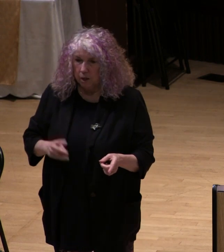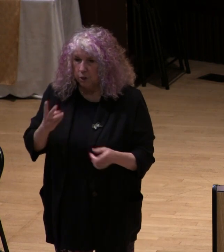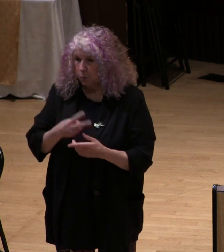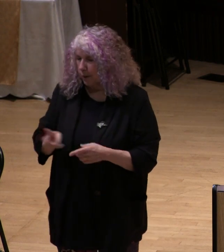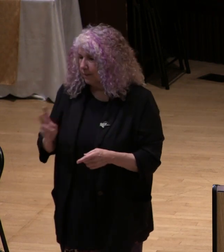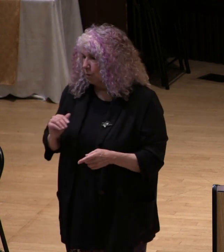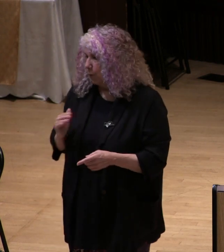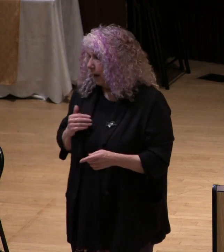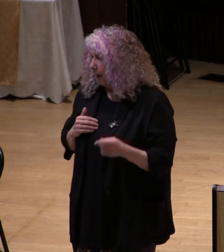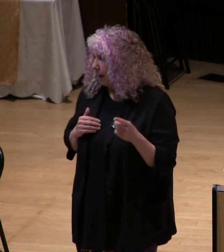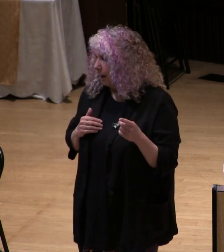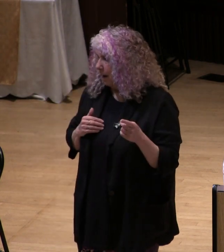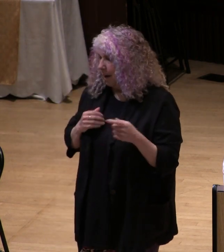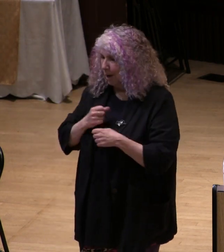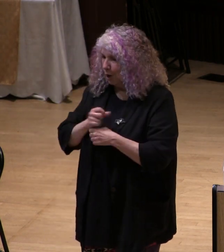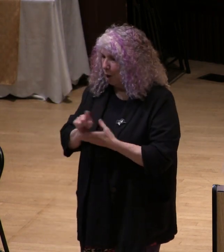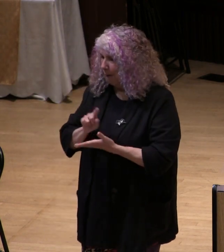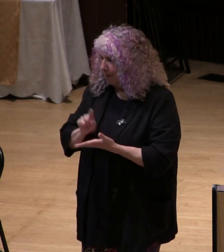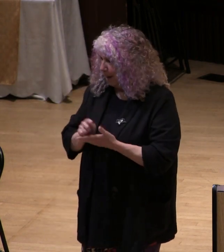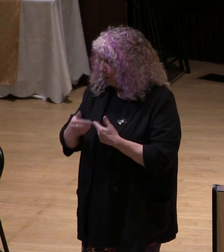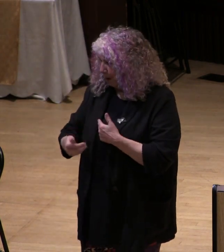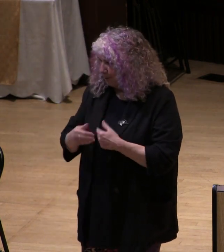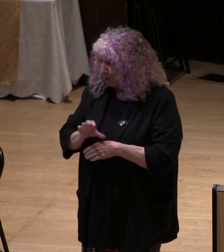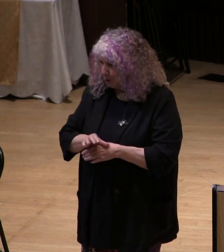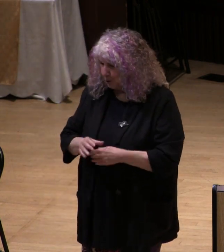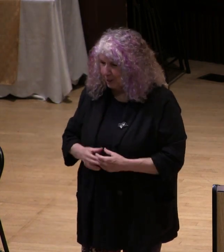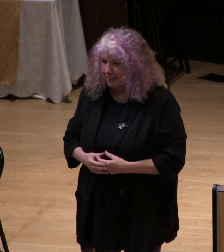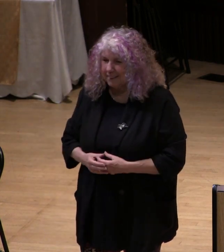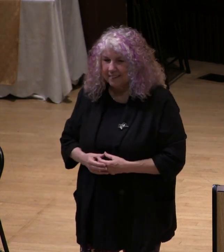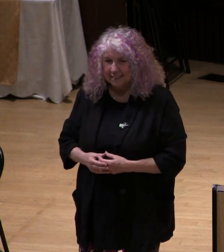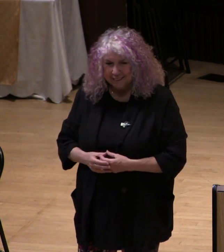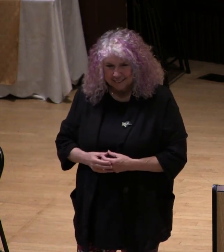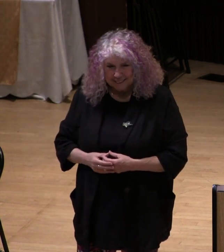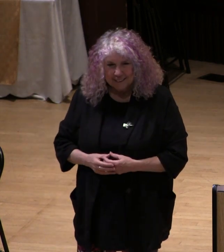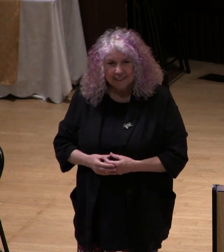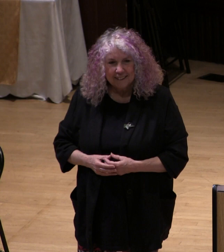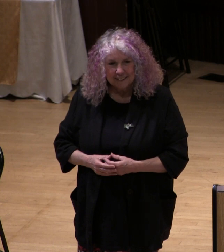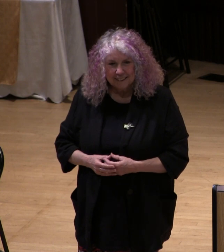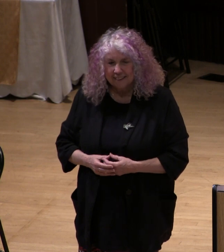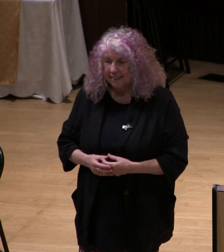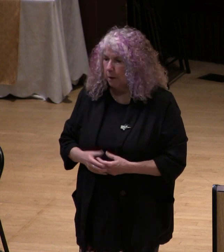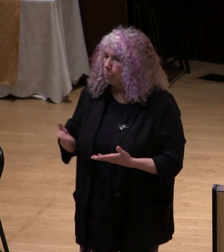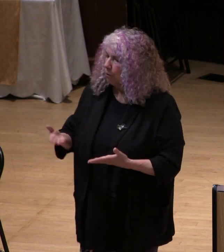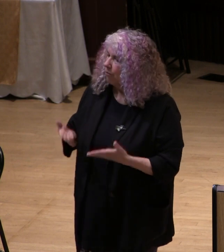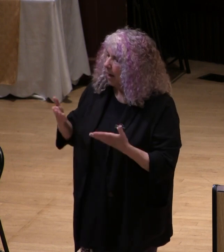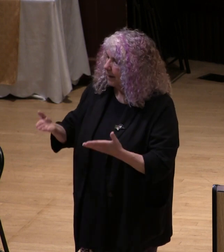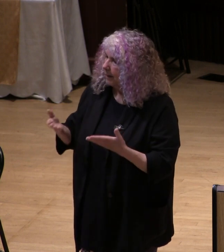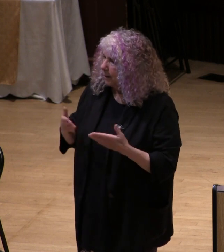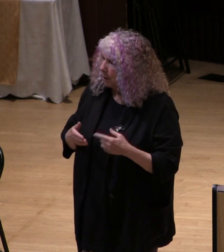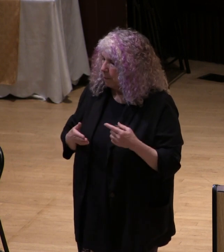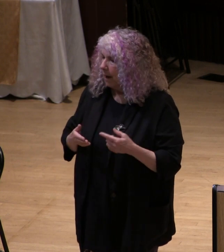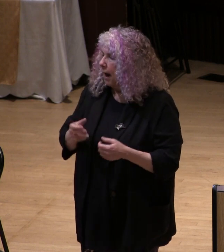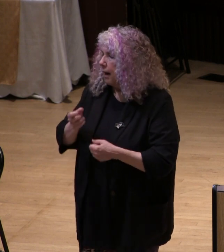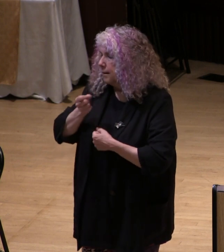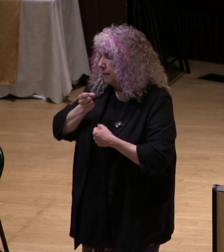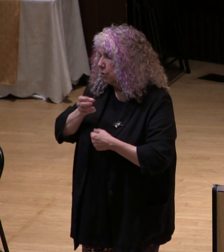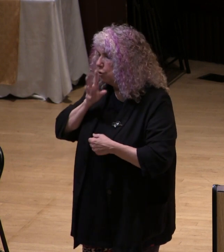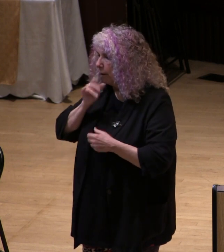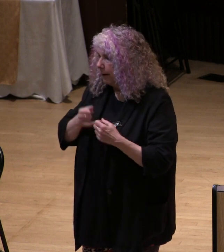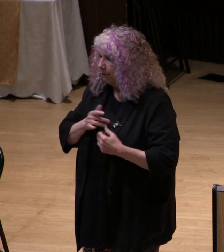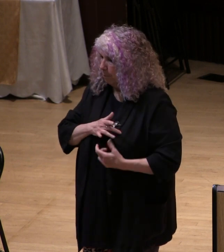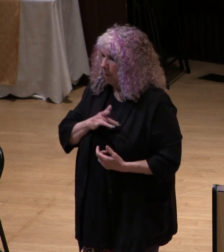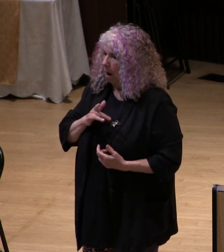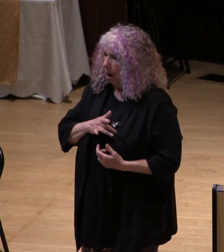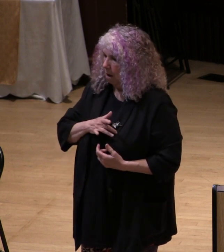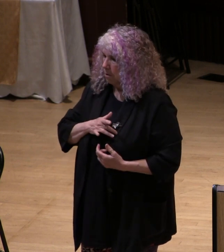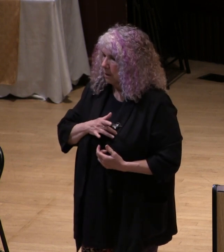2 weeks ago, we had a coffee hour here after church. It was put on by our Speaking from the Heart ministry, our ministry